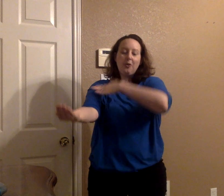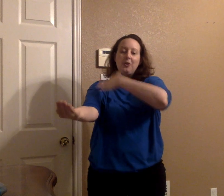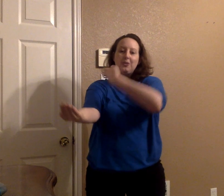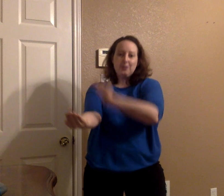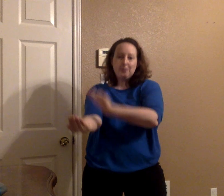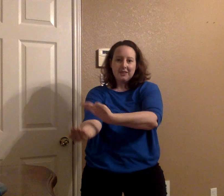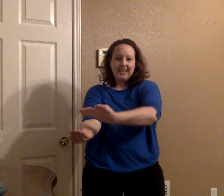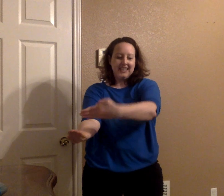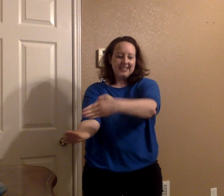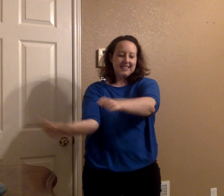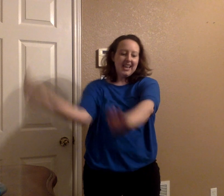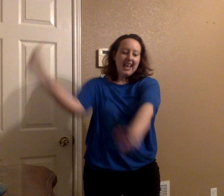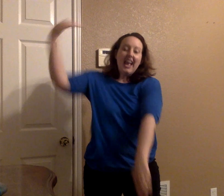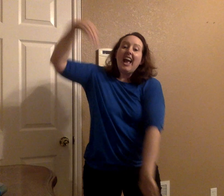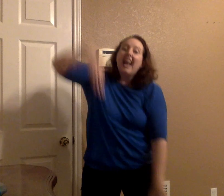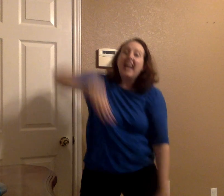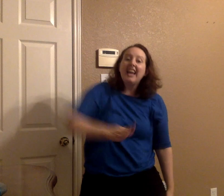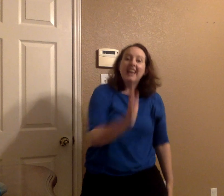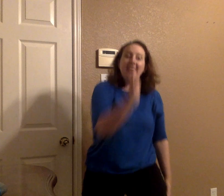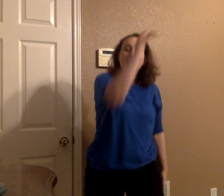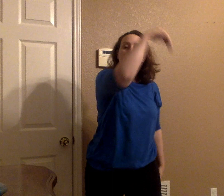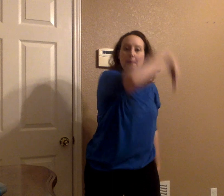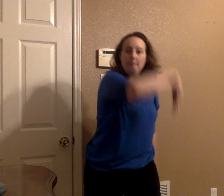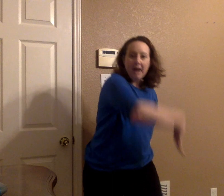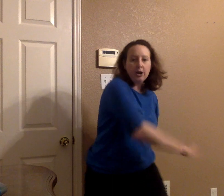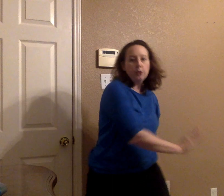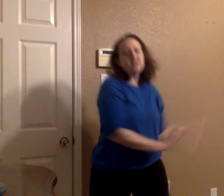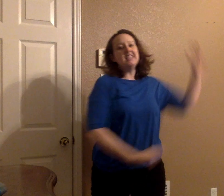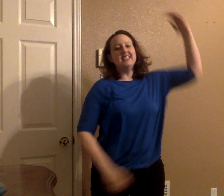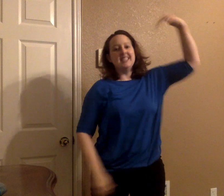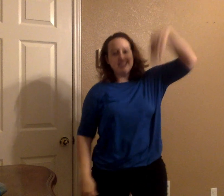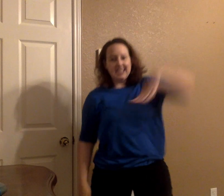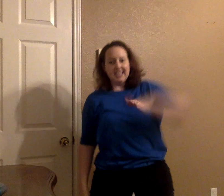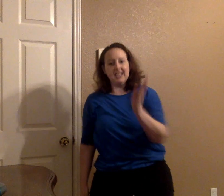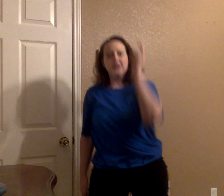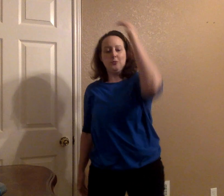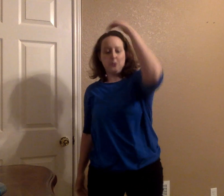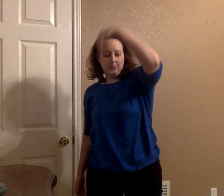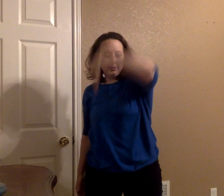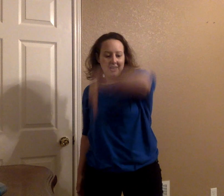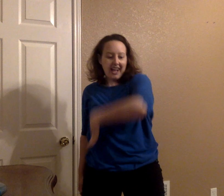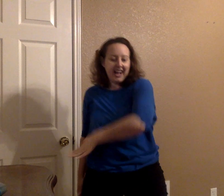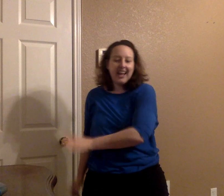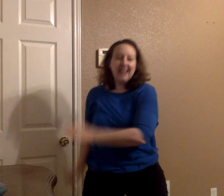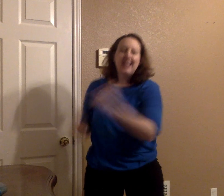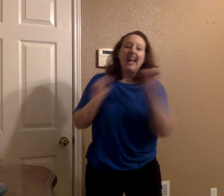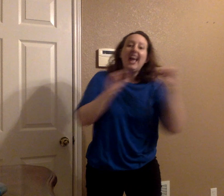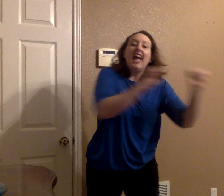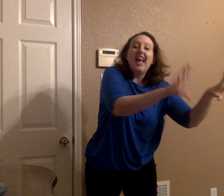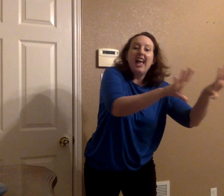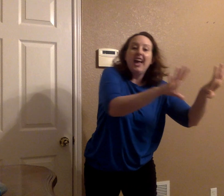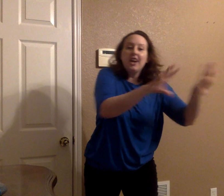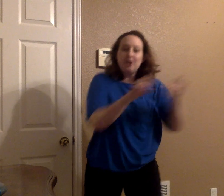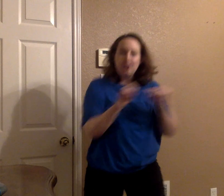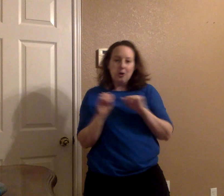'er the plains, and the mountains in reply, echo